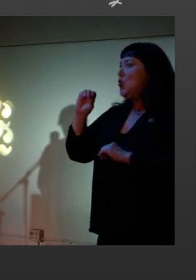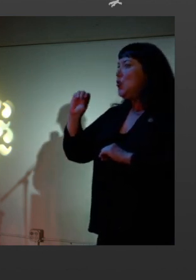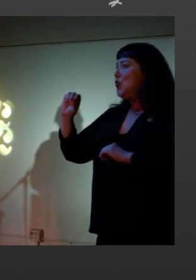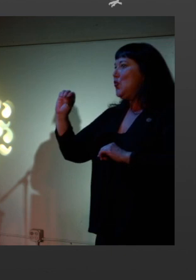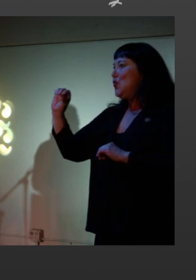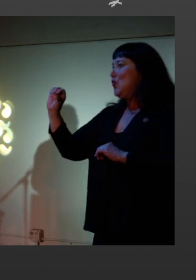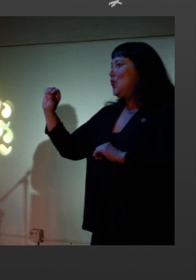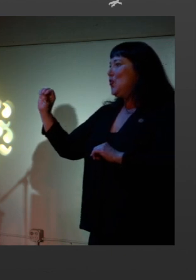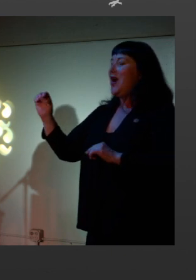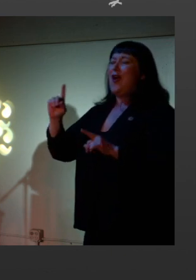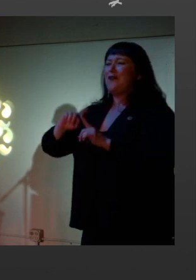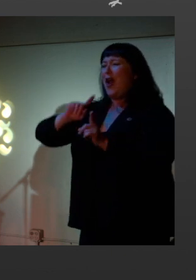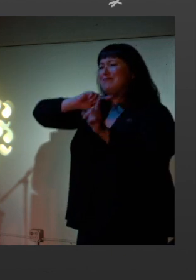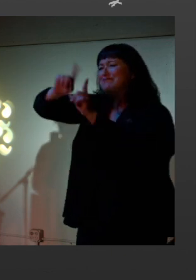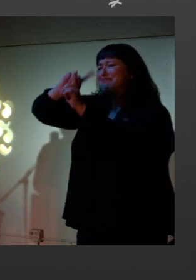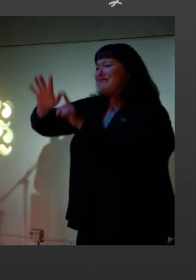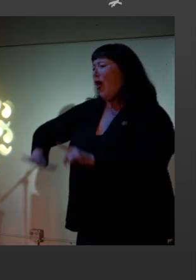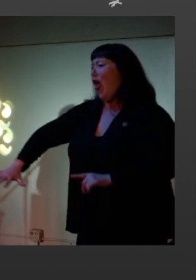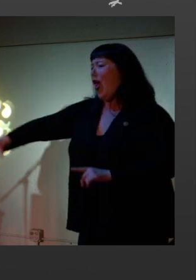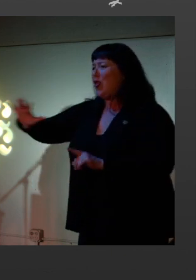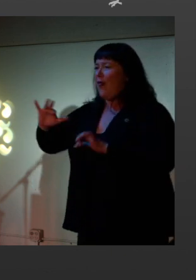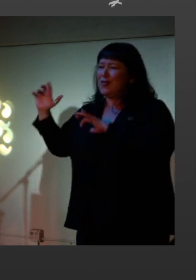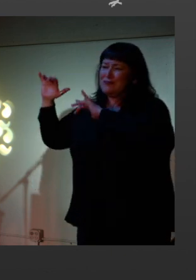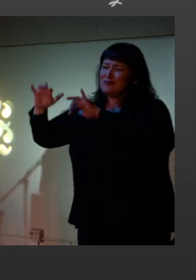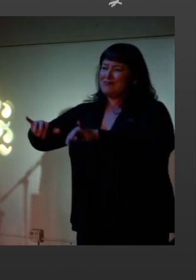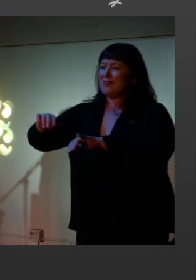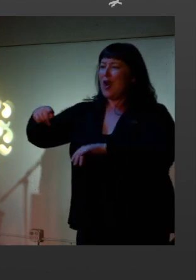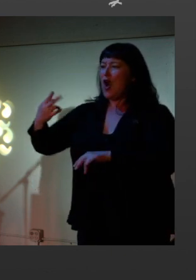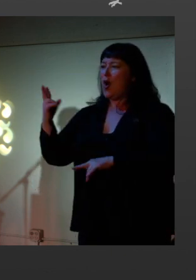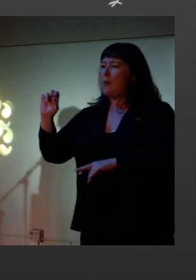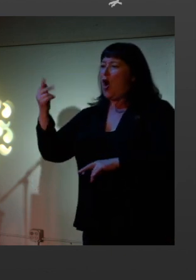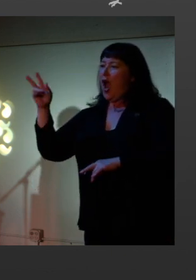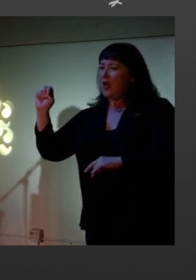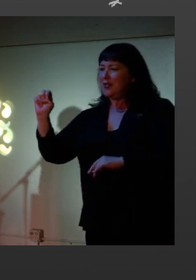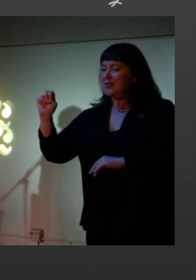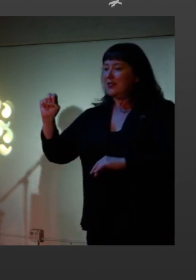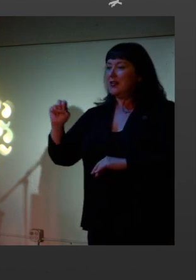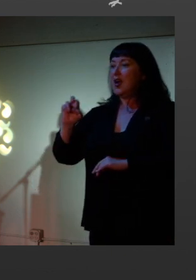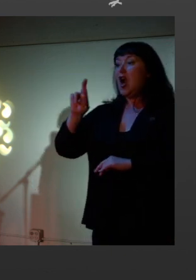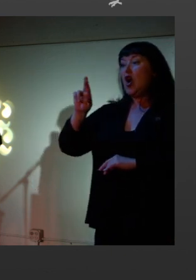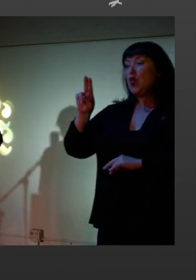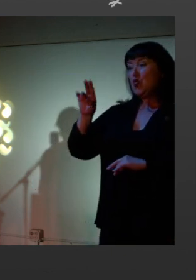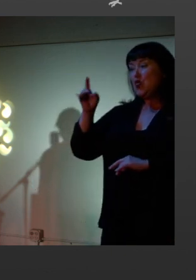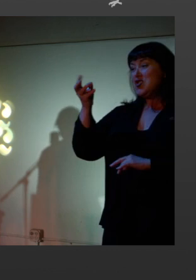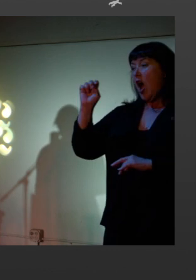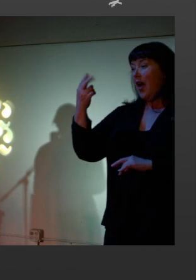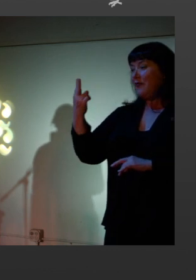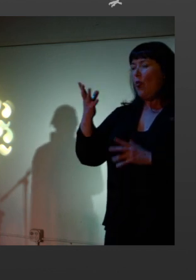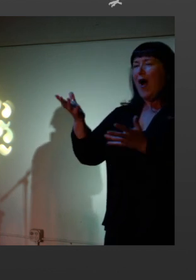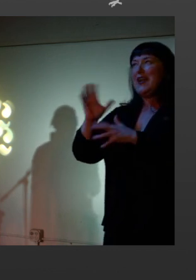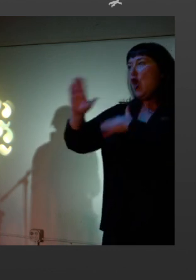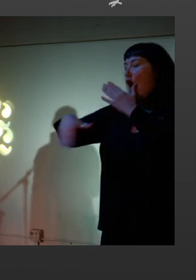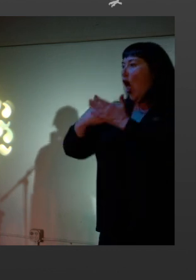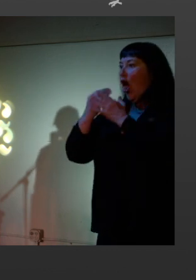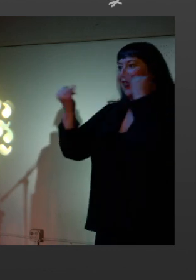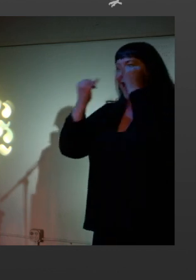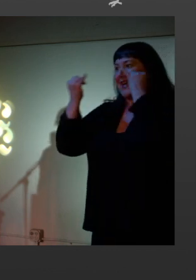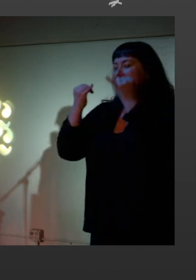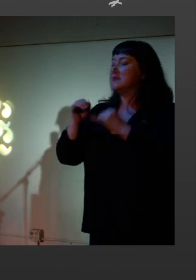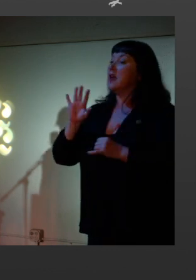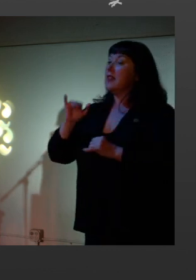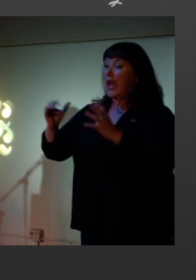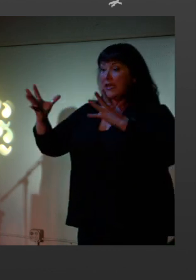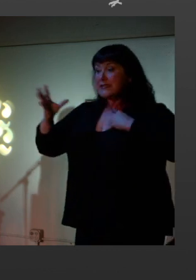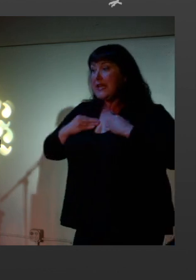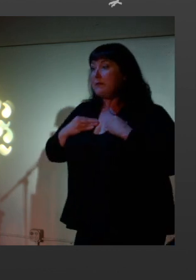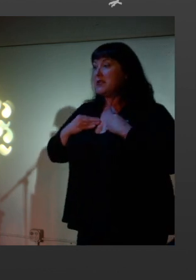Mystics from all over to come to Prague. Rudolf wanted all the ideas. It was this acceptance